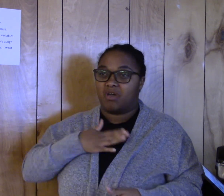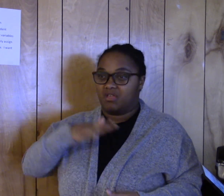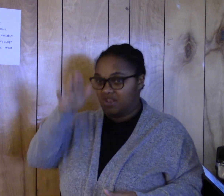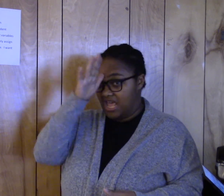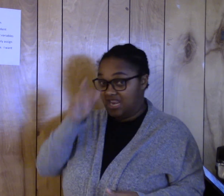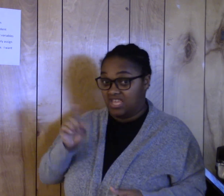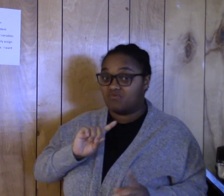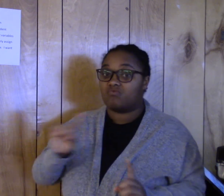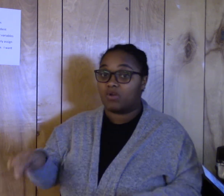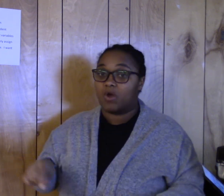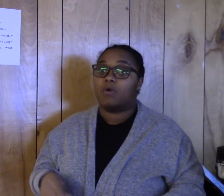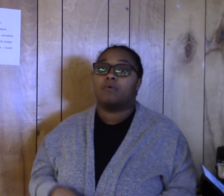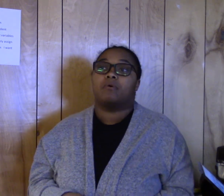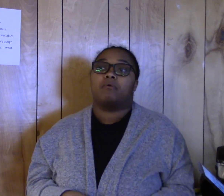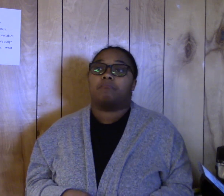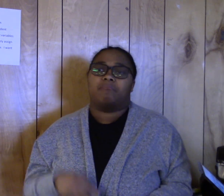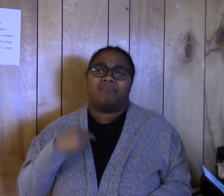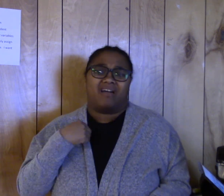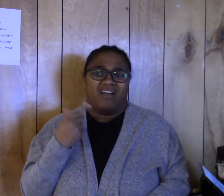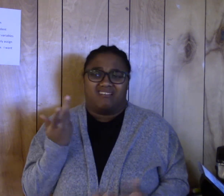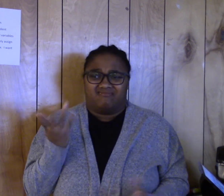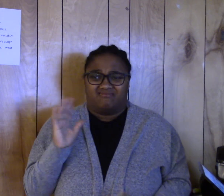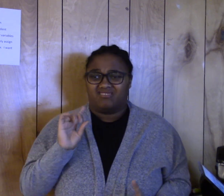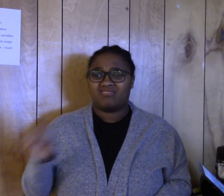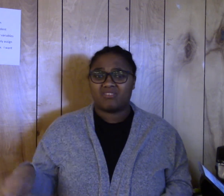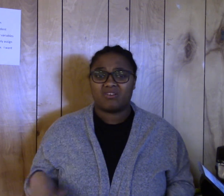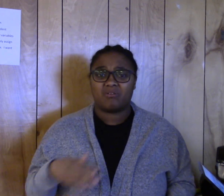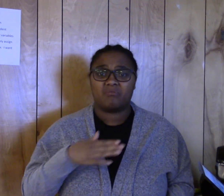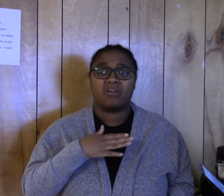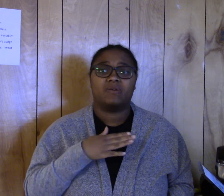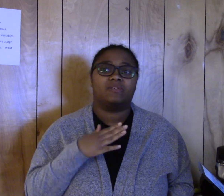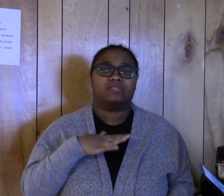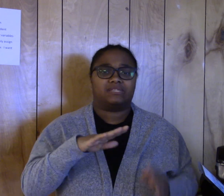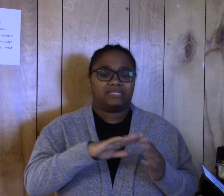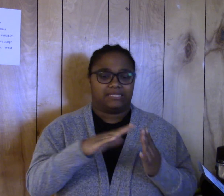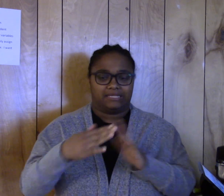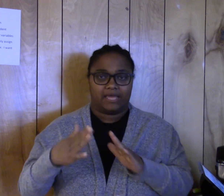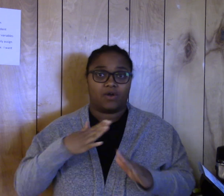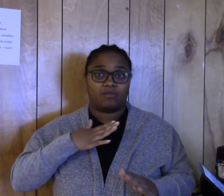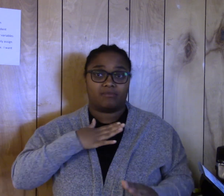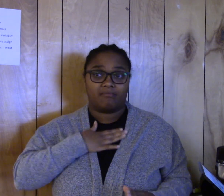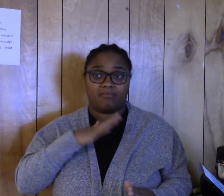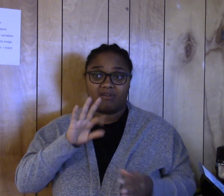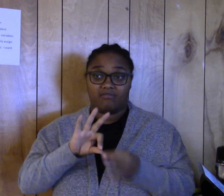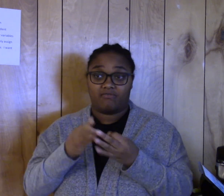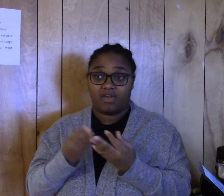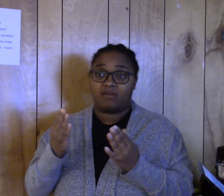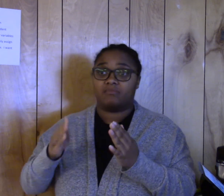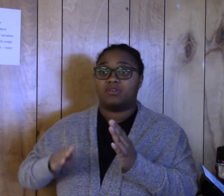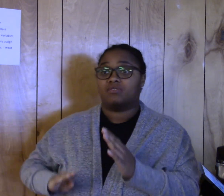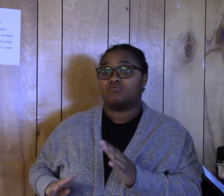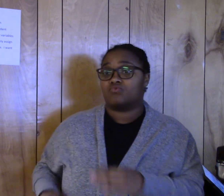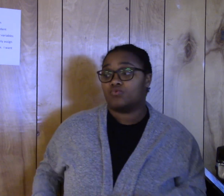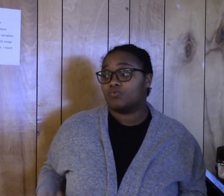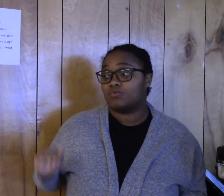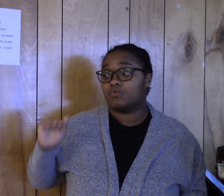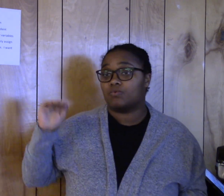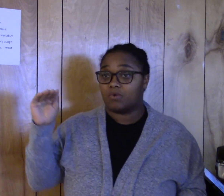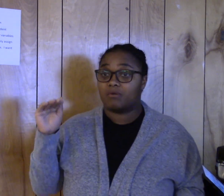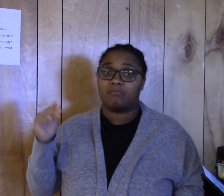in. All 4 grandparents were there. I guess one of them had died by the time I was college age. But there are a lot of reasons